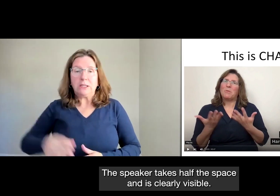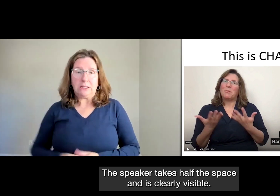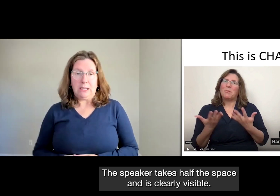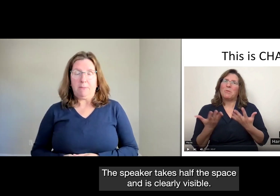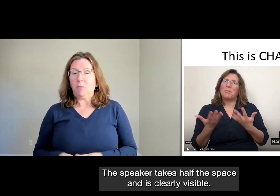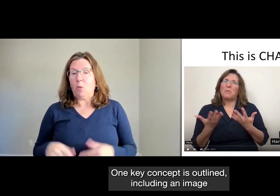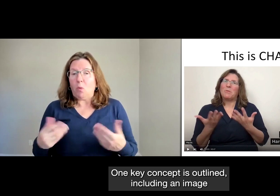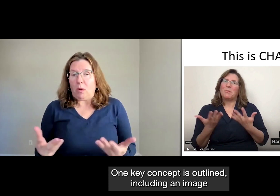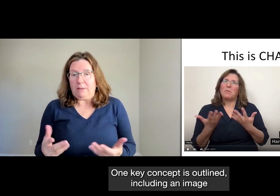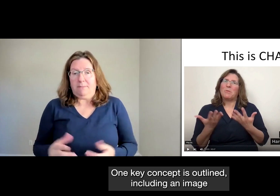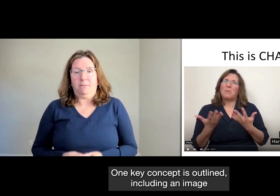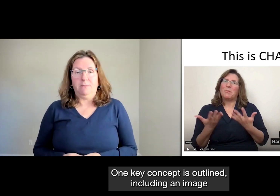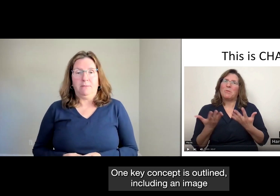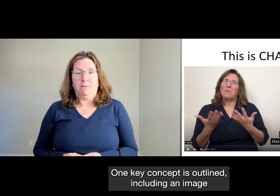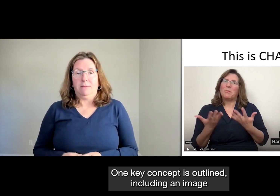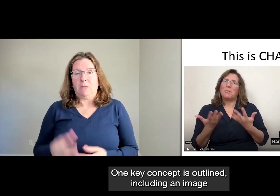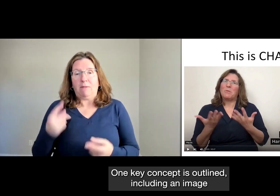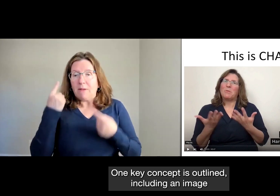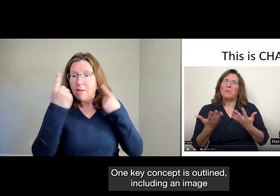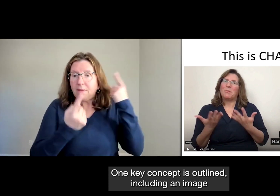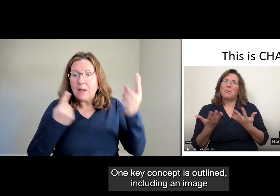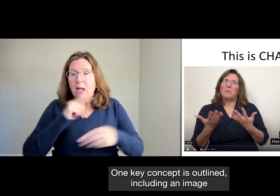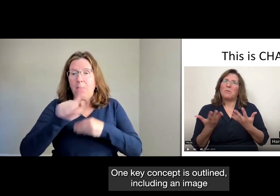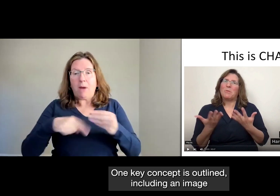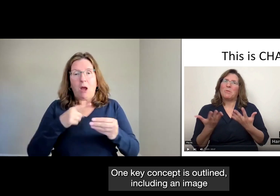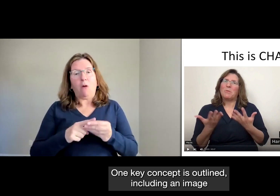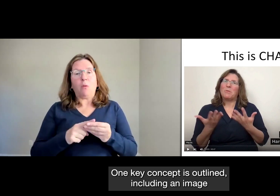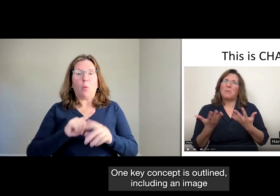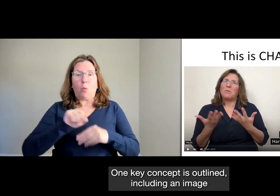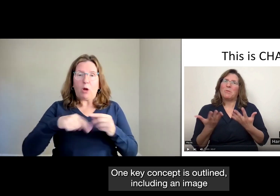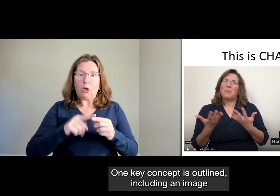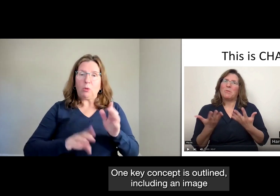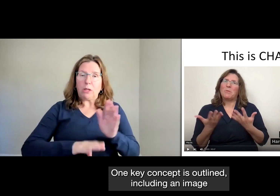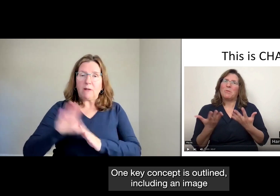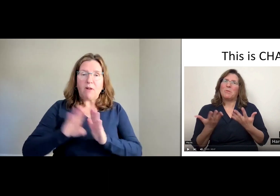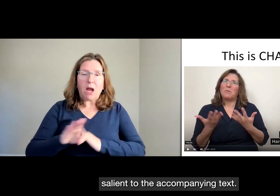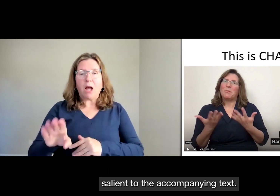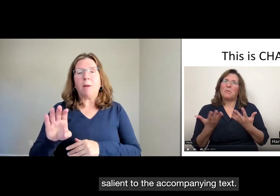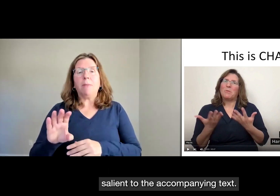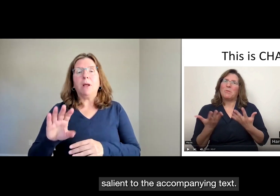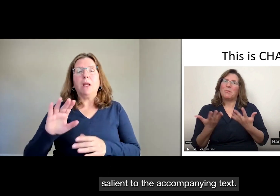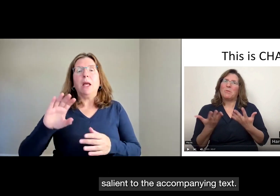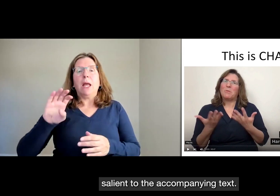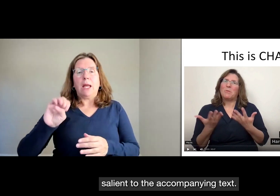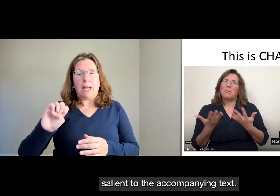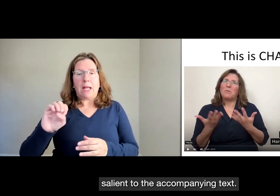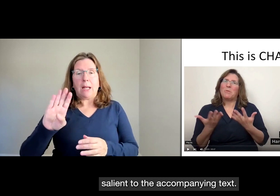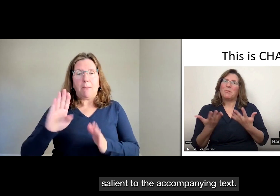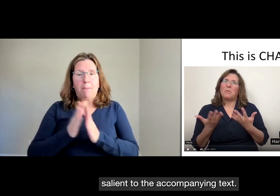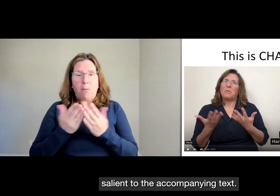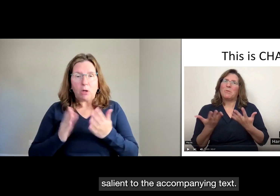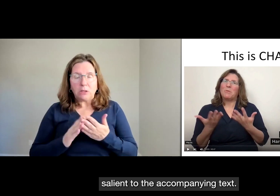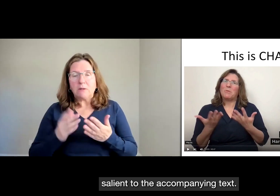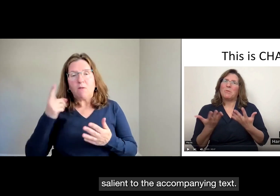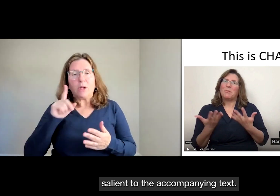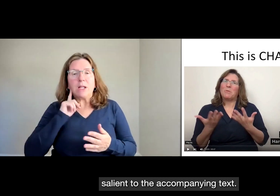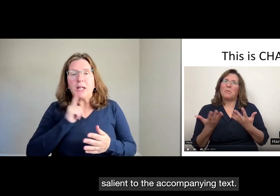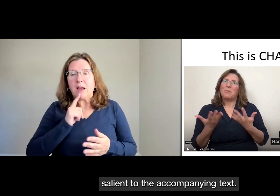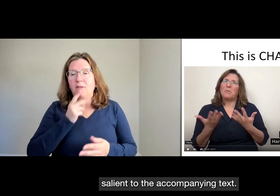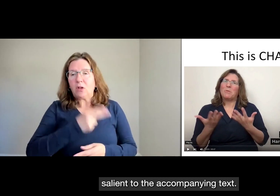visible. One key concept is outlined, including an image salient to the accompanying